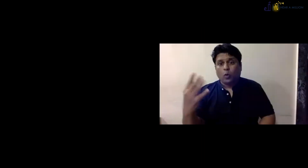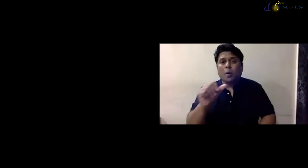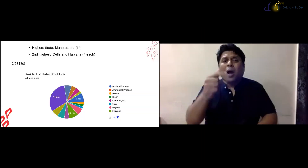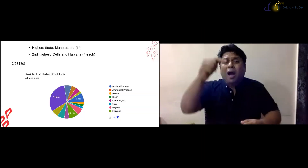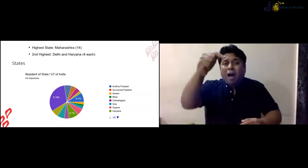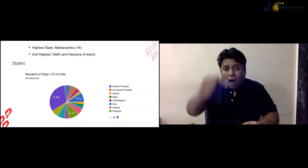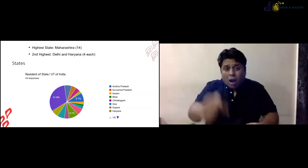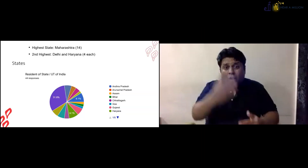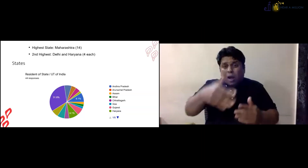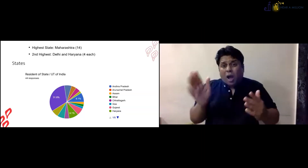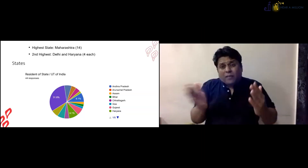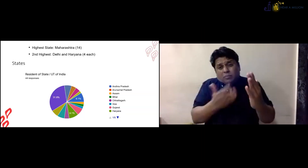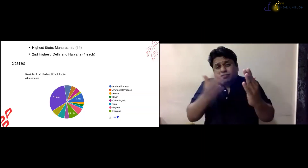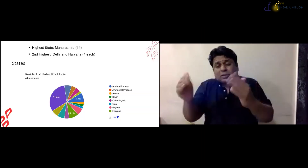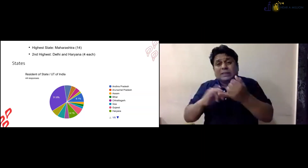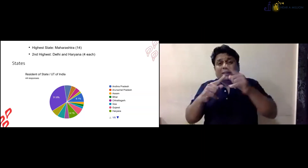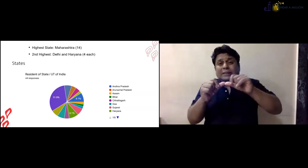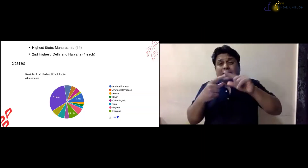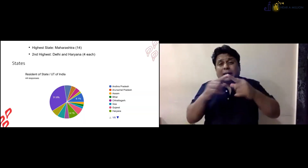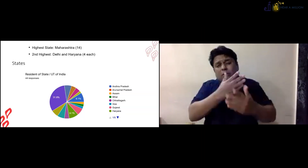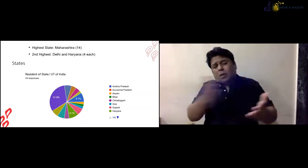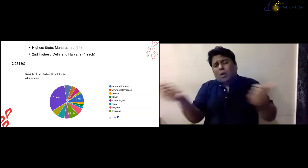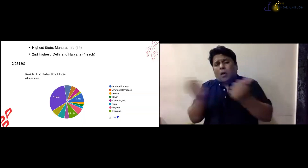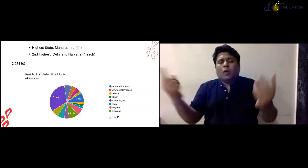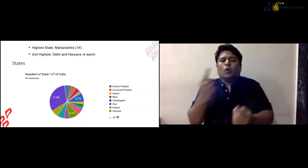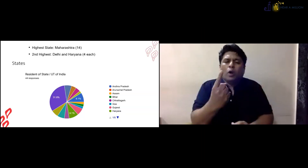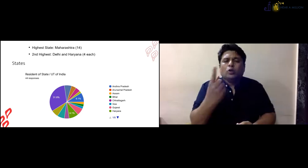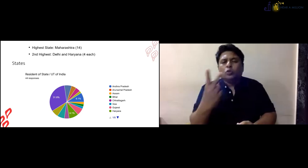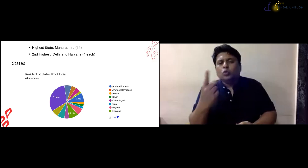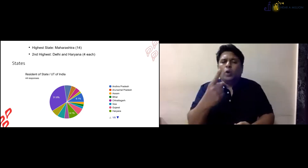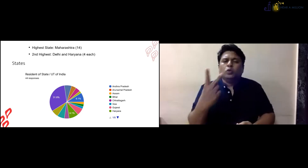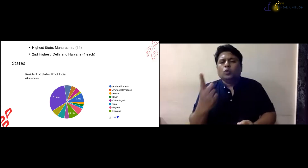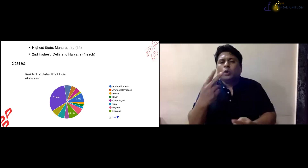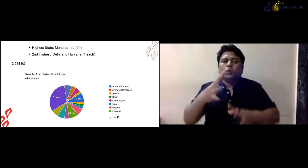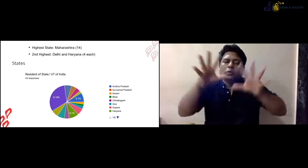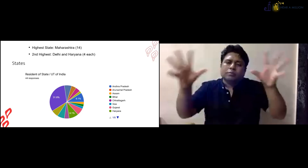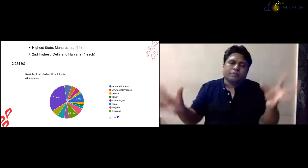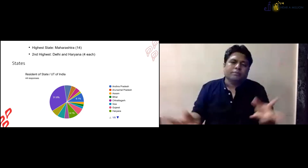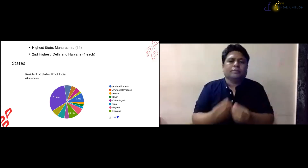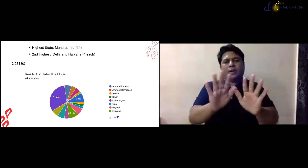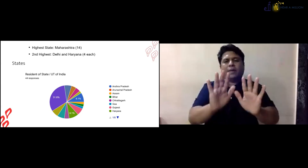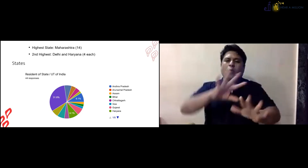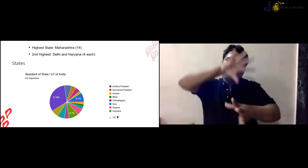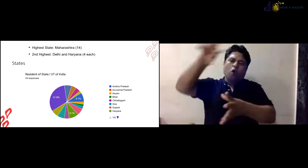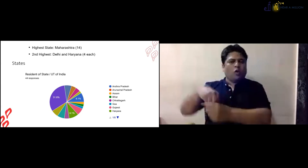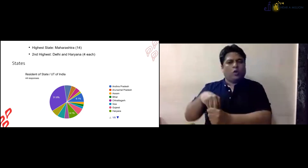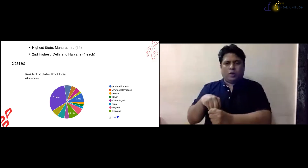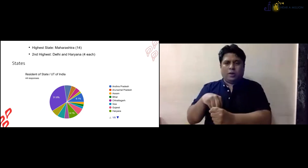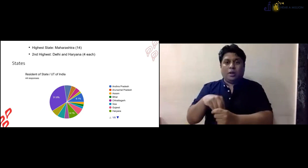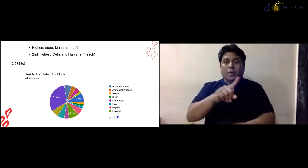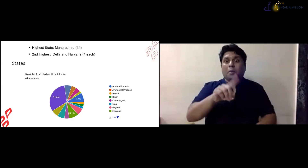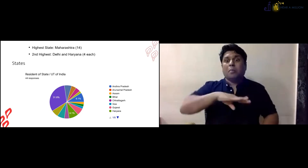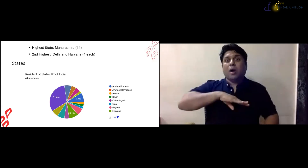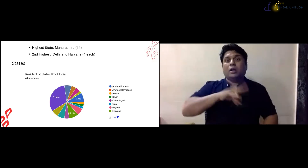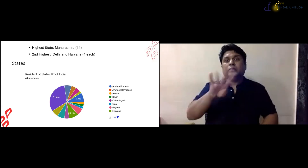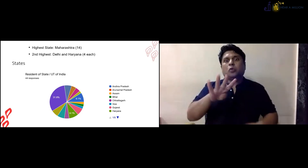Haryana, and as you can see different states, one, two from each state had responded to us,